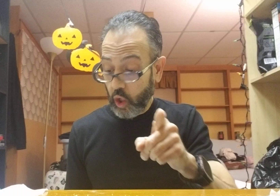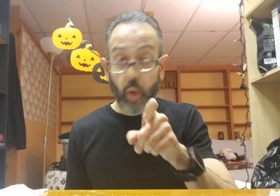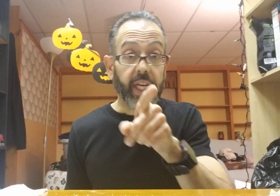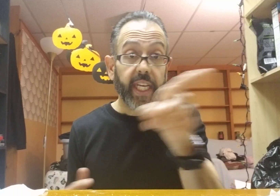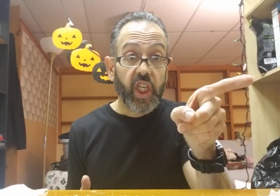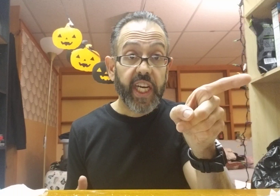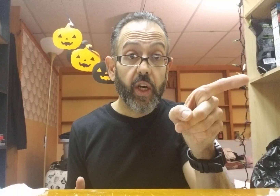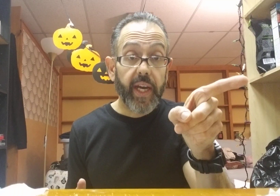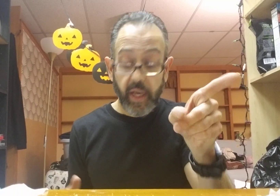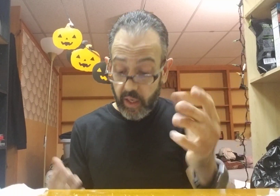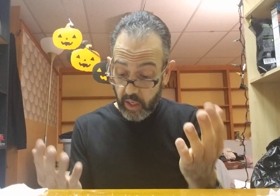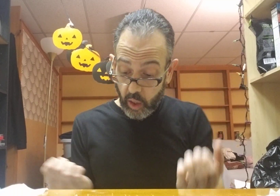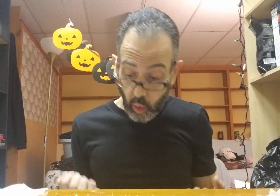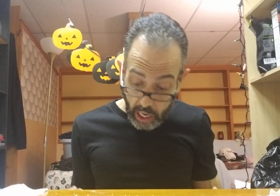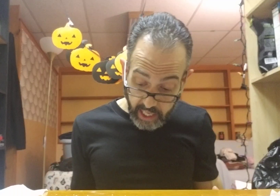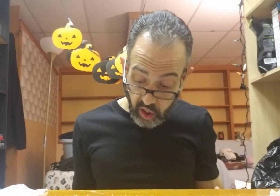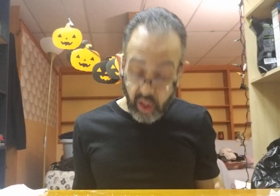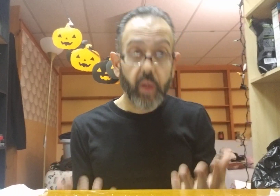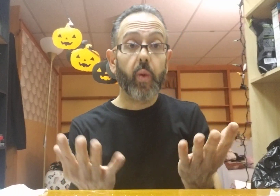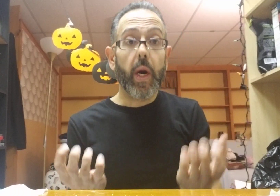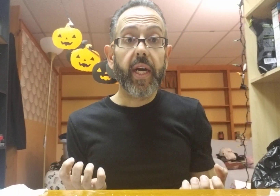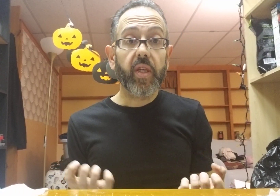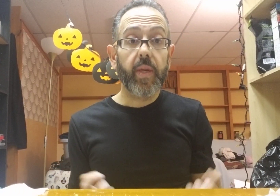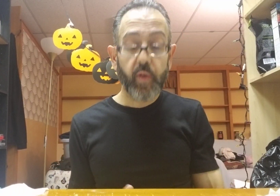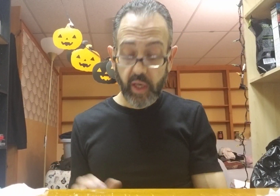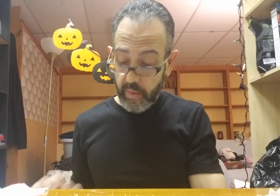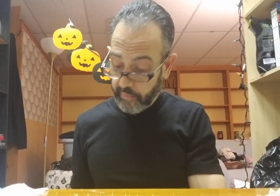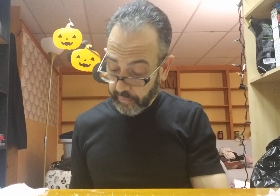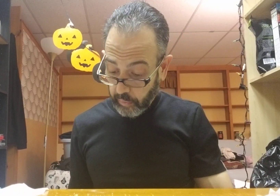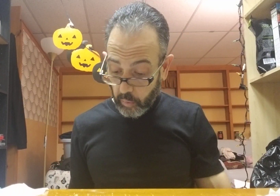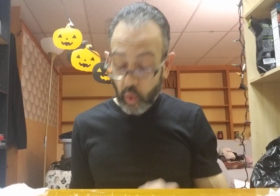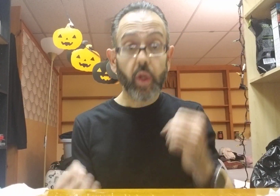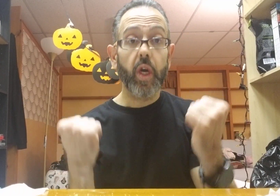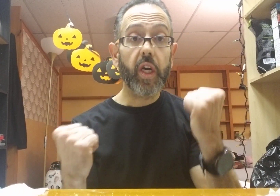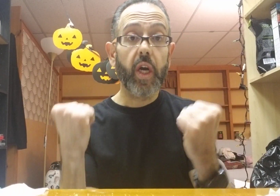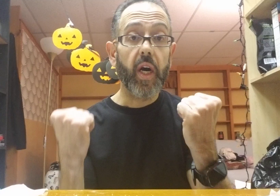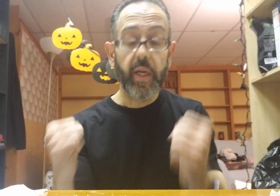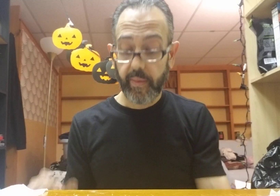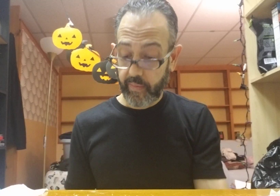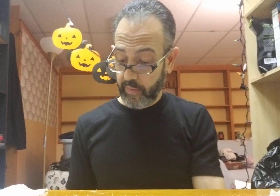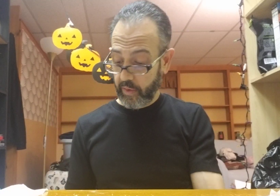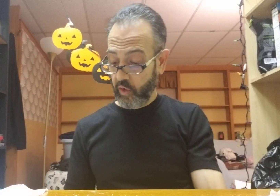he, she, or it wants, comes in a car. So